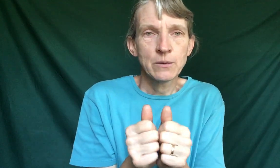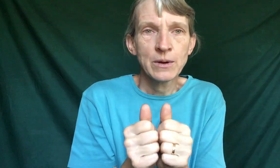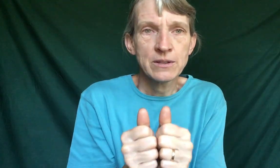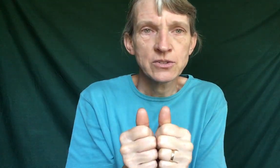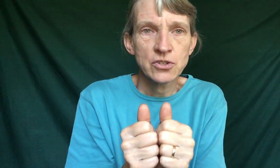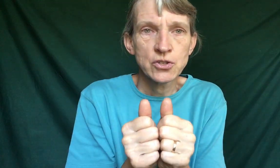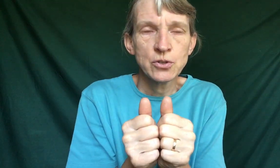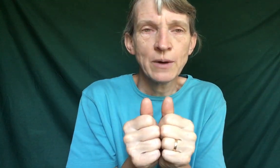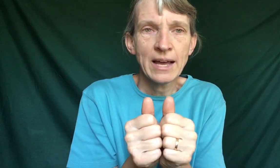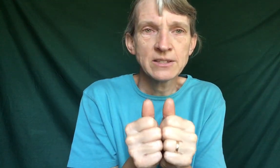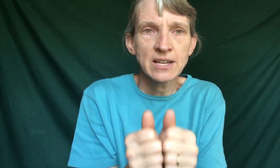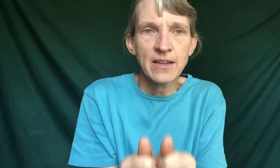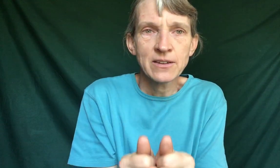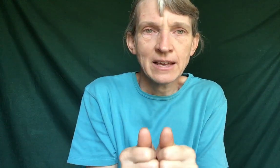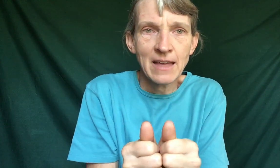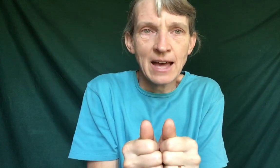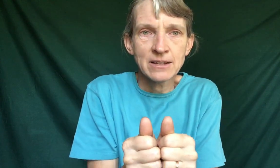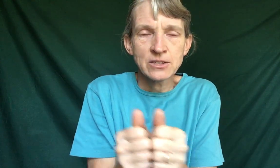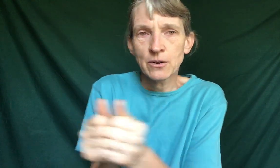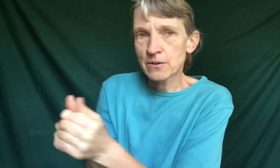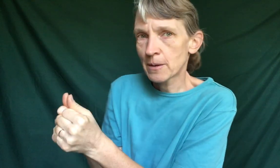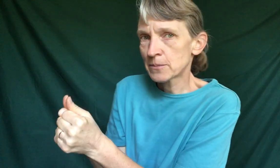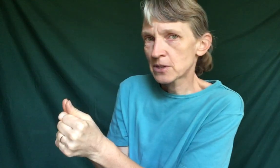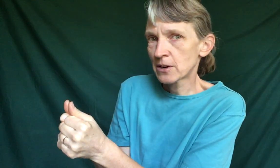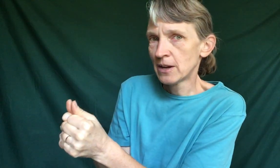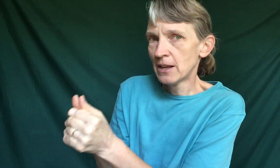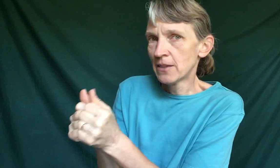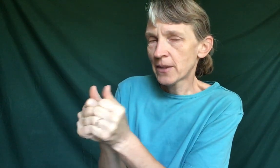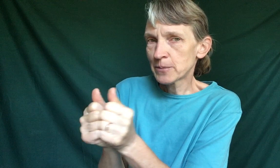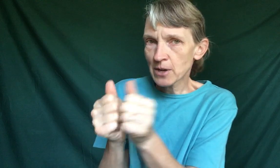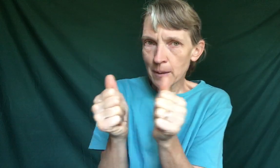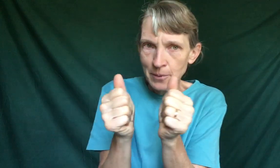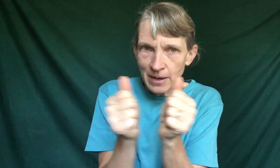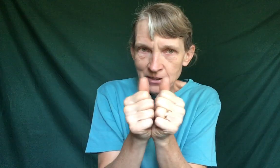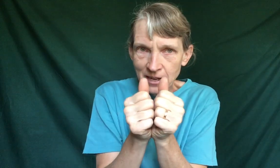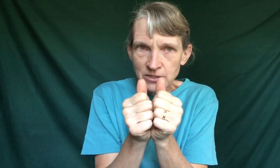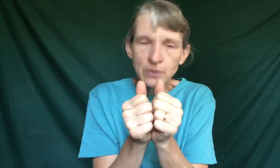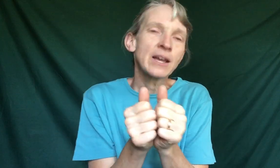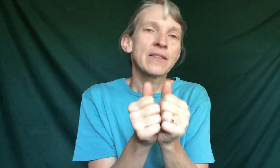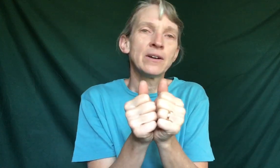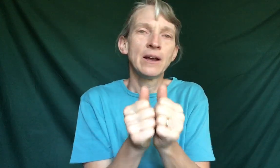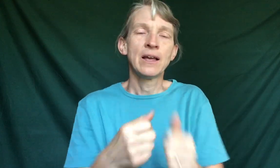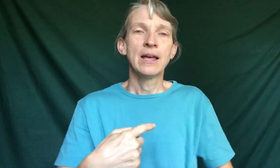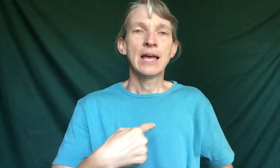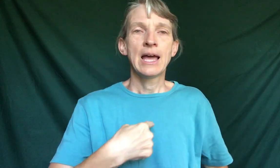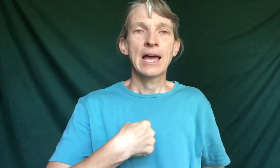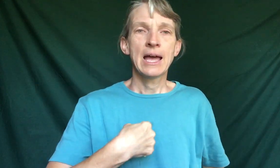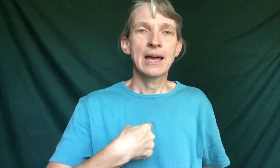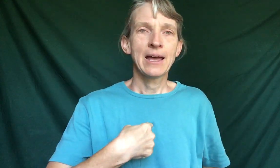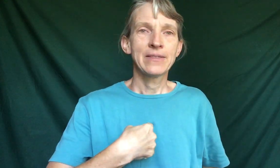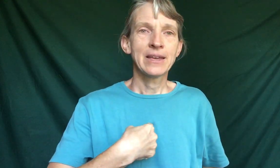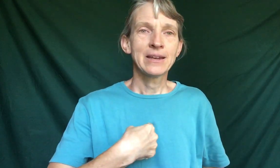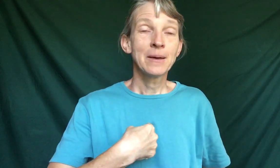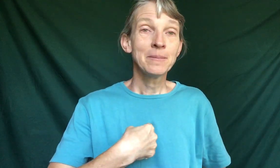with is just 2 hands together like that. So your thumbs are up and your hands go together. And then